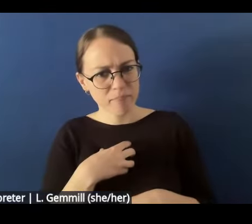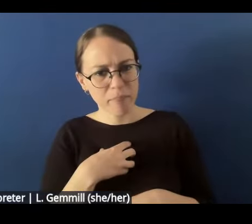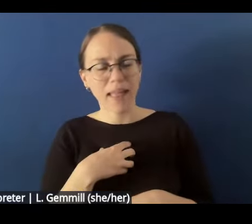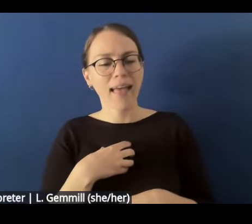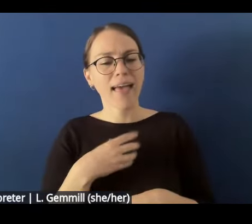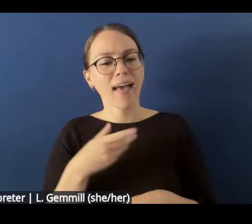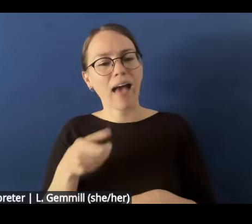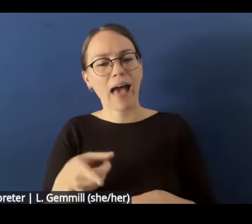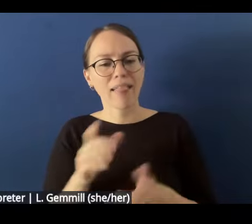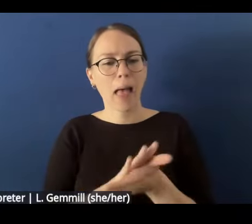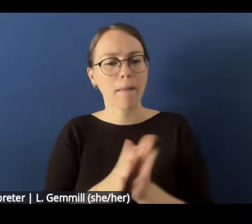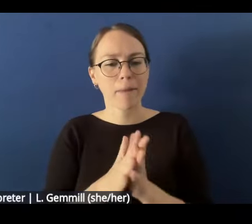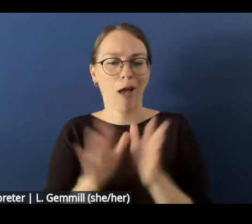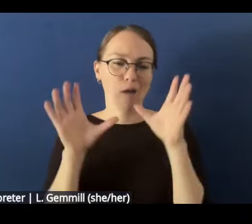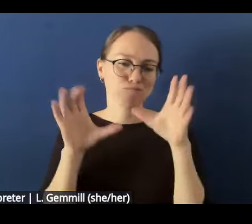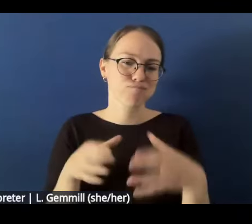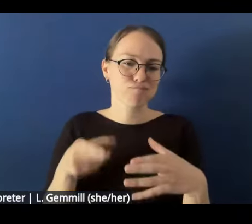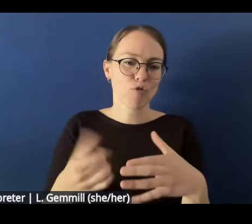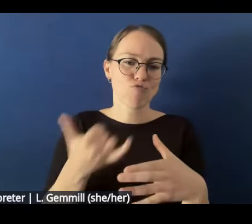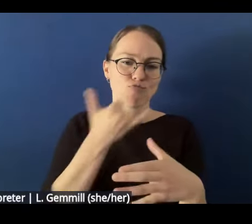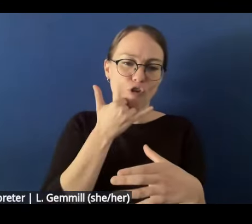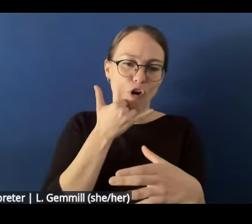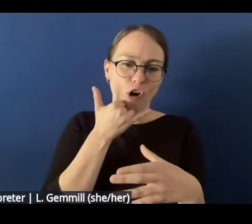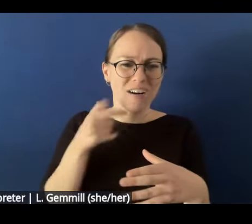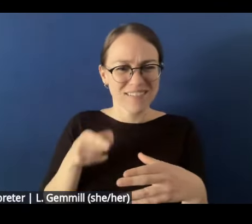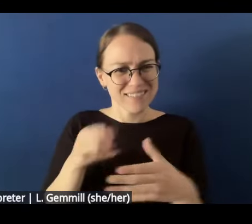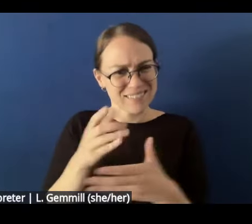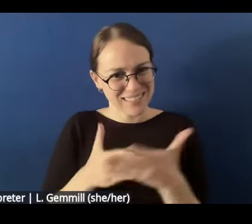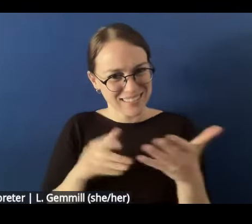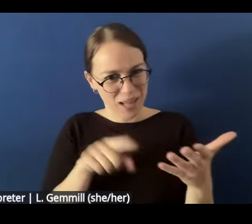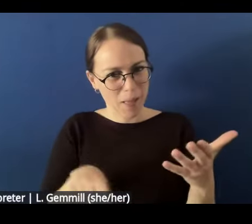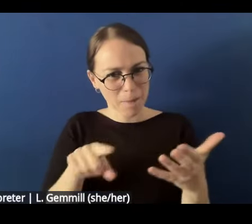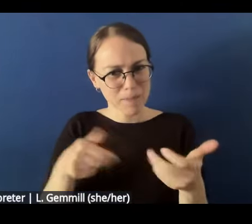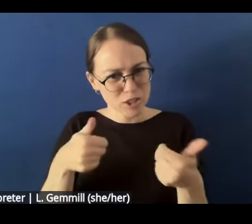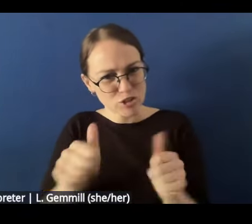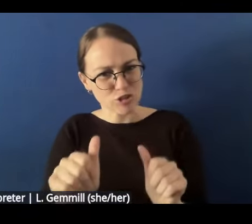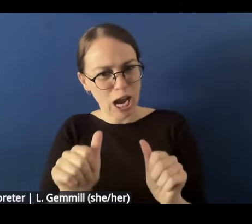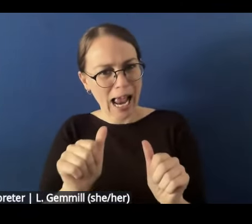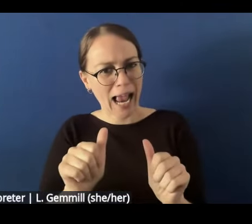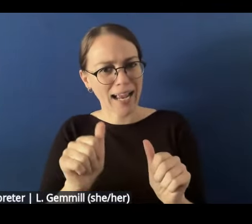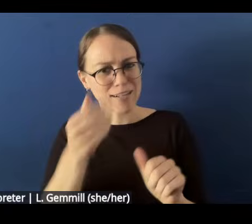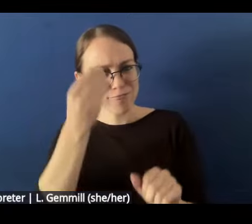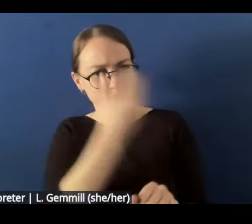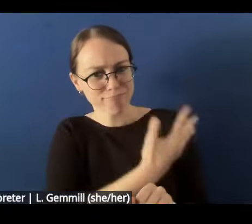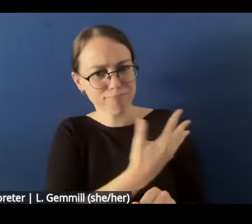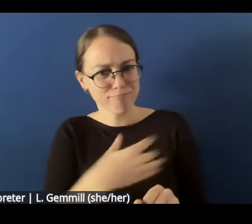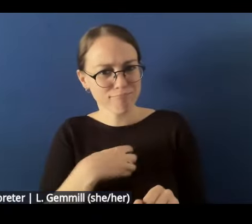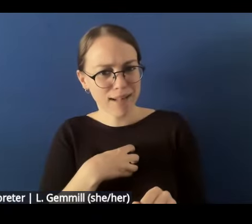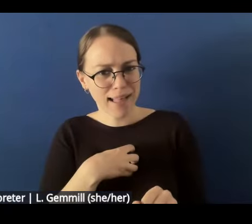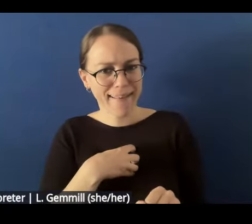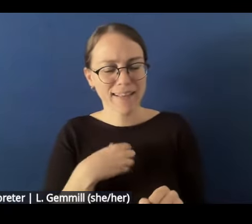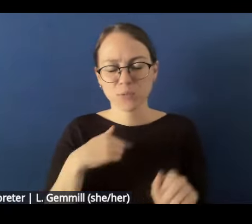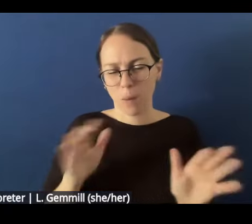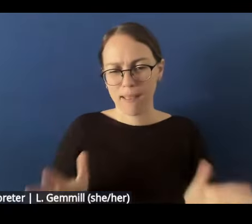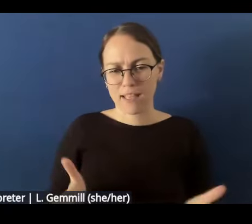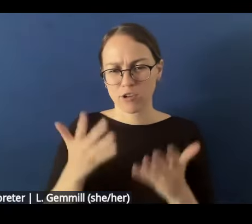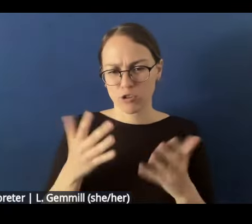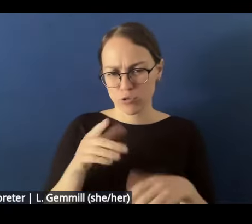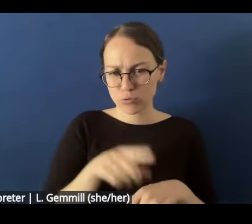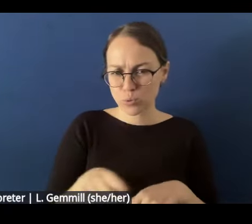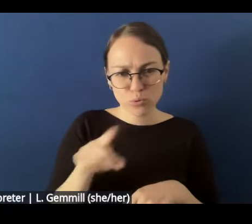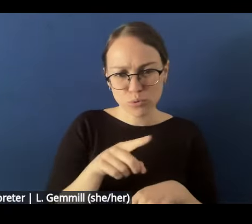So that is one thing I would ask and encourage, hopefully, that there can be some sort of, while